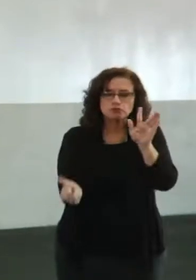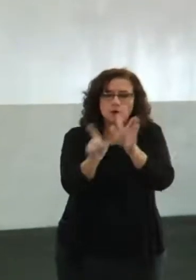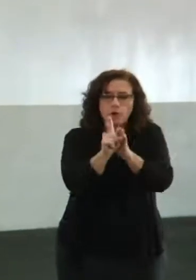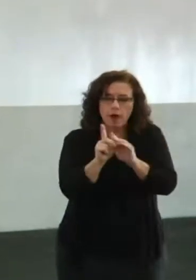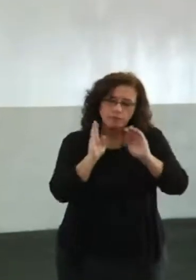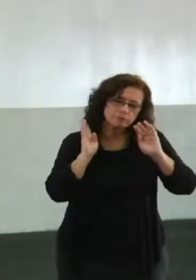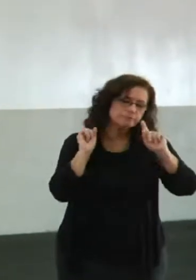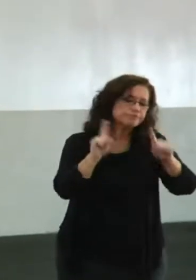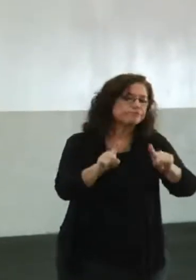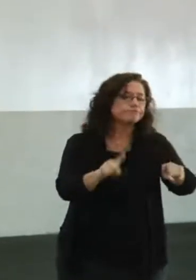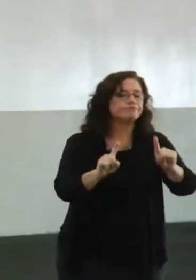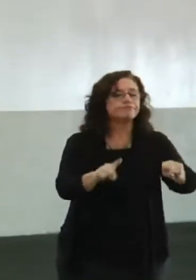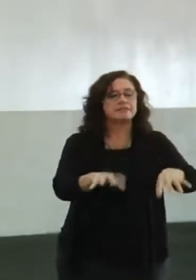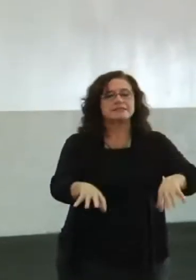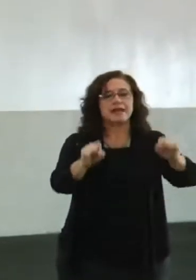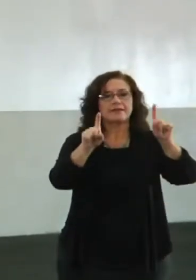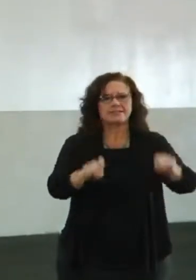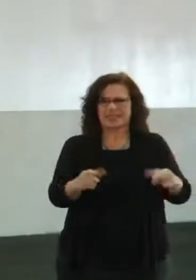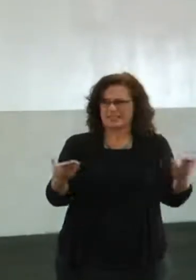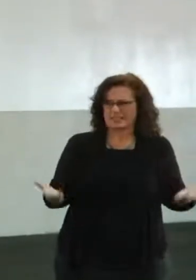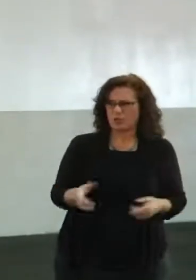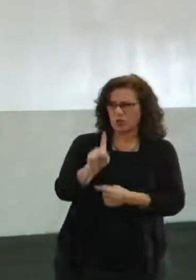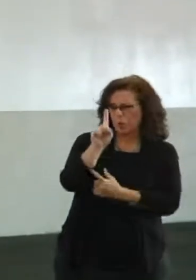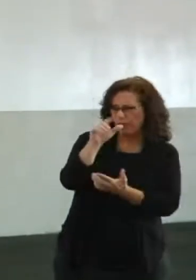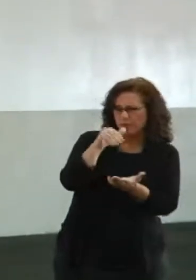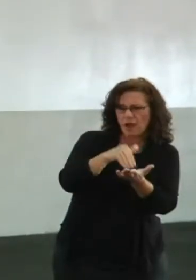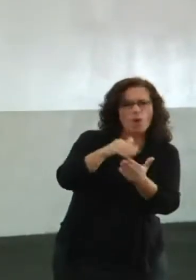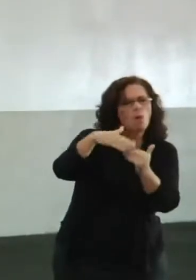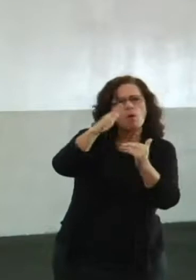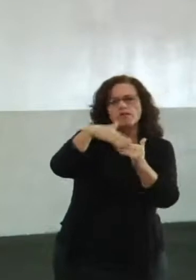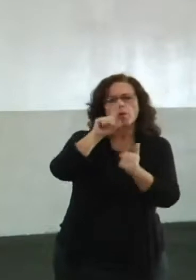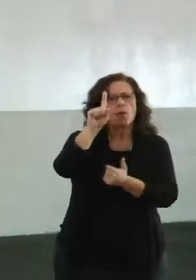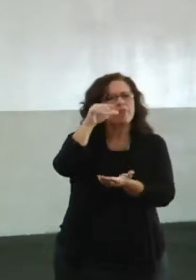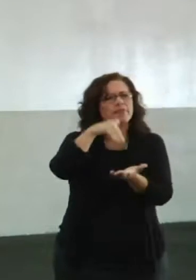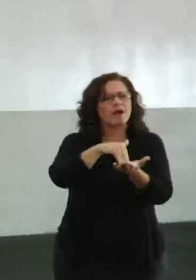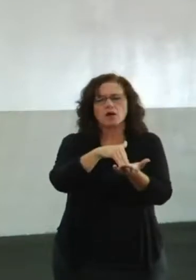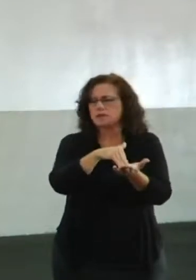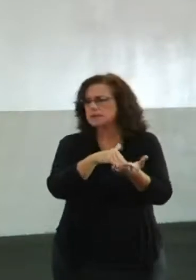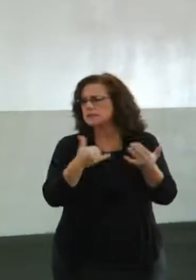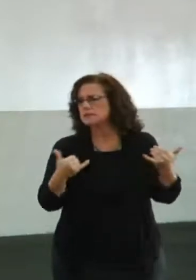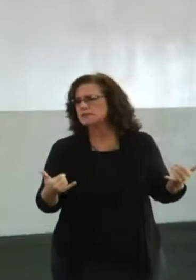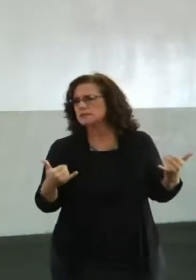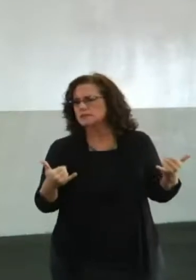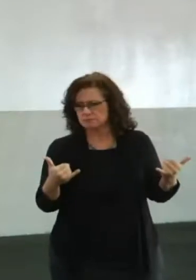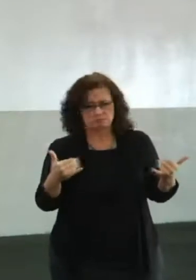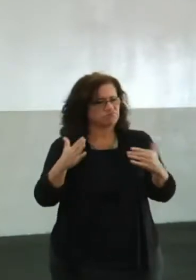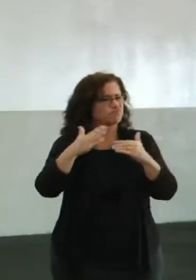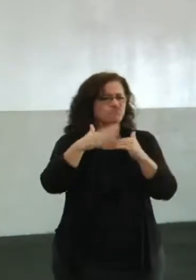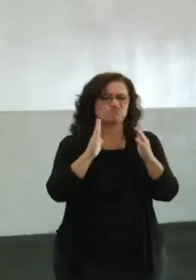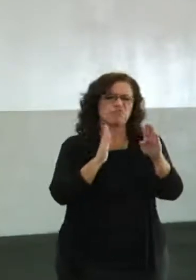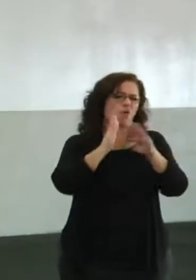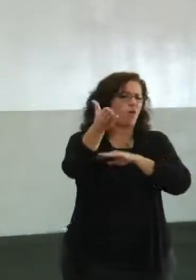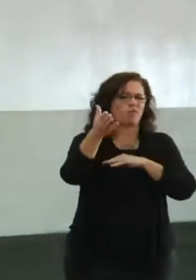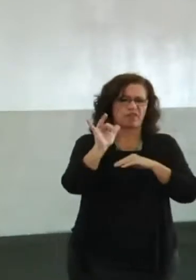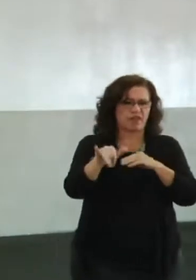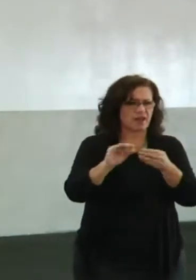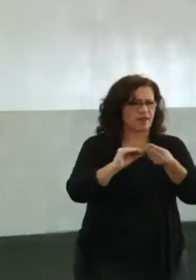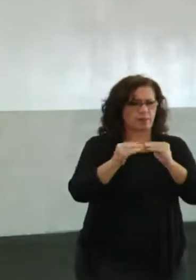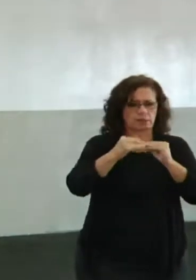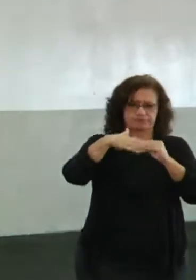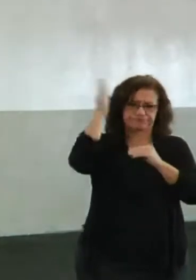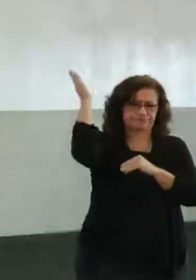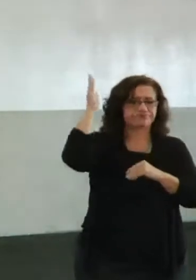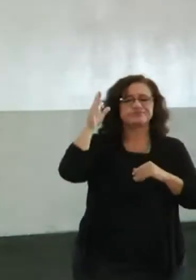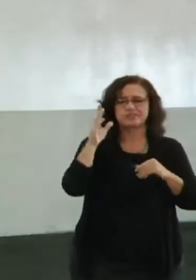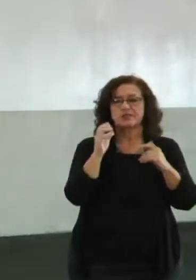1,122 tests here today. And today, we hear from the manager at the site here, they're exceeding those numbers as well. So Ventura County,